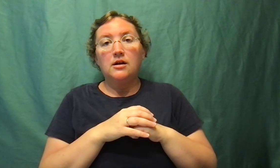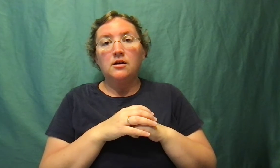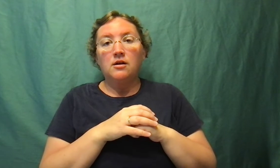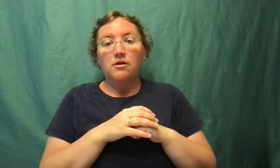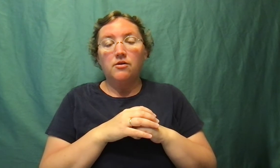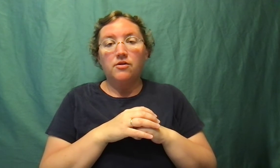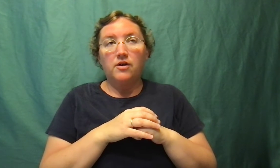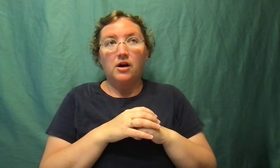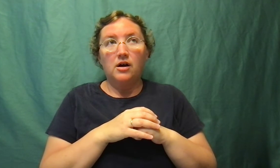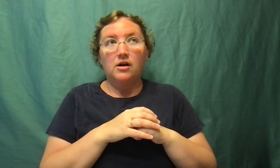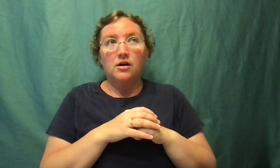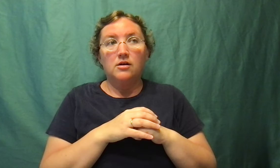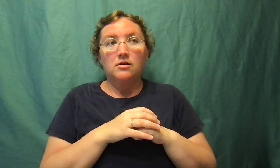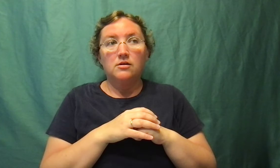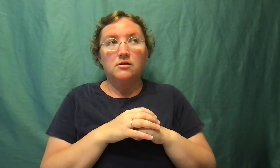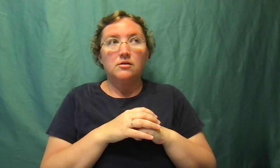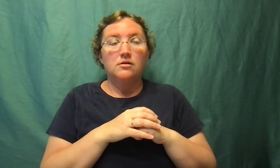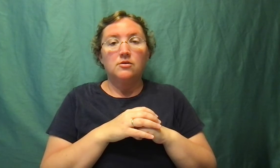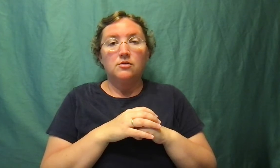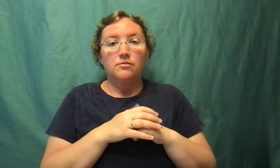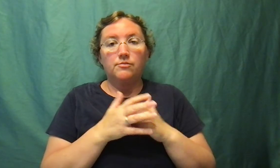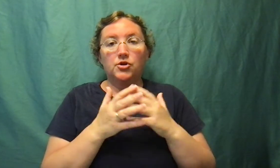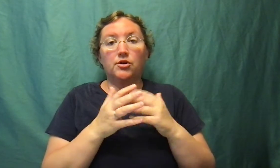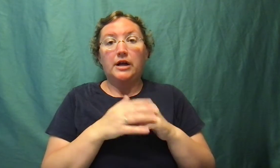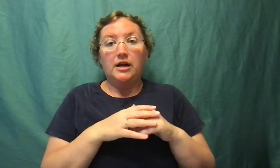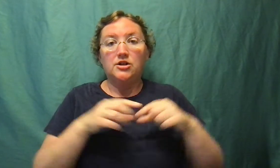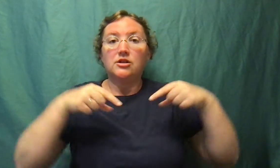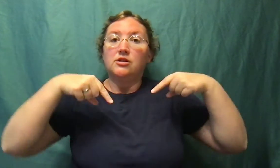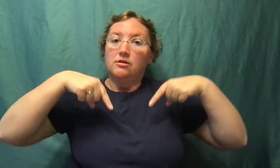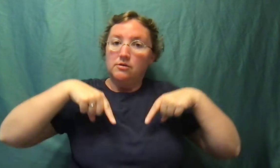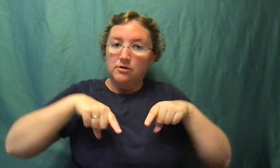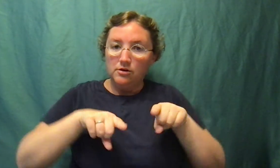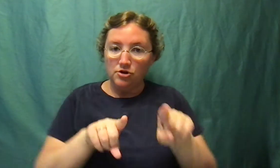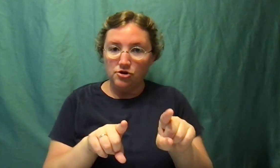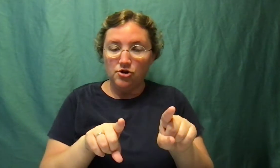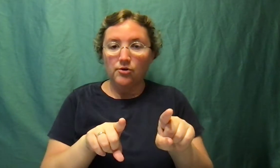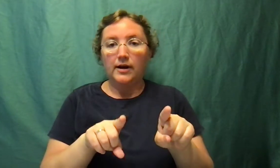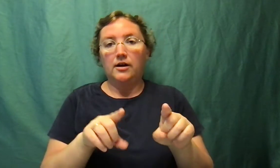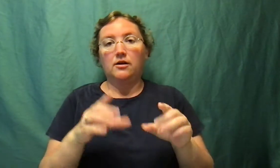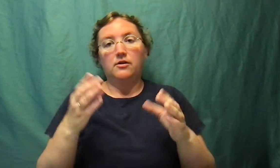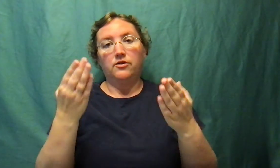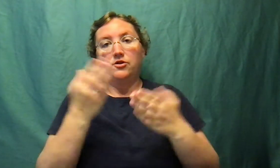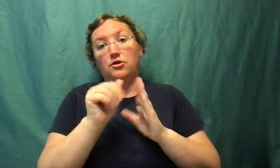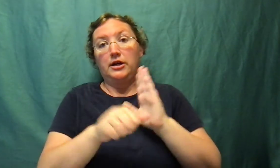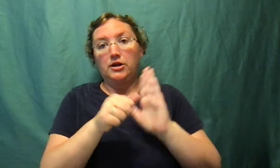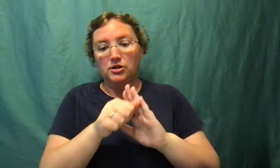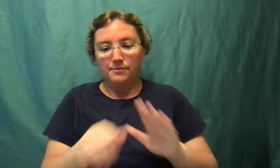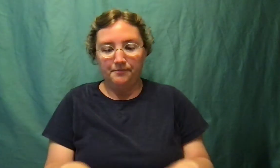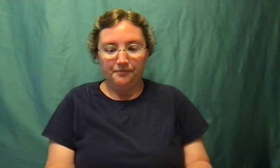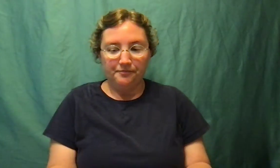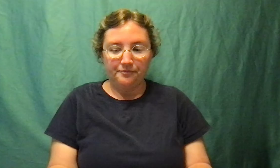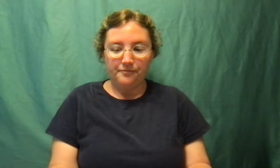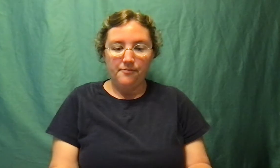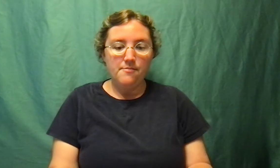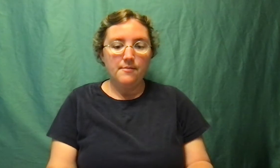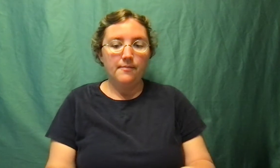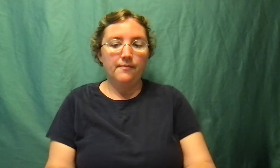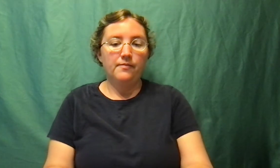in the Dark Ages, during the Dark Ages.